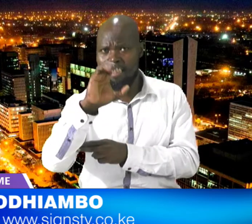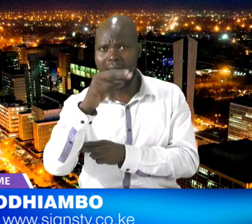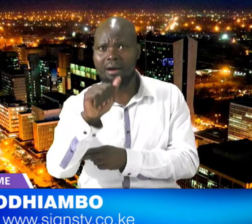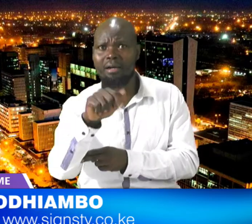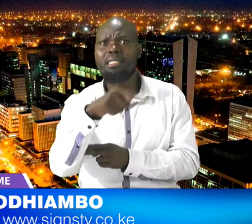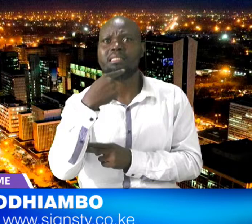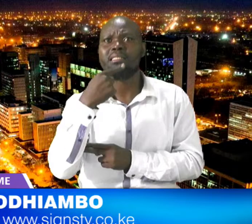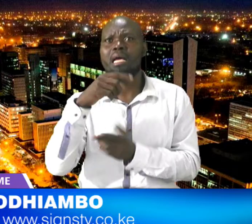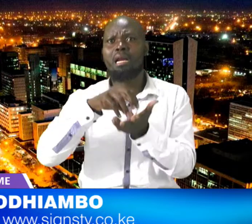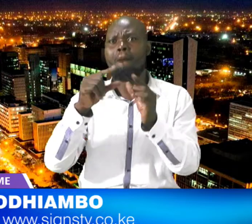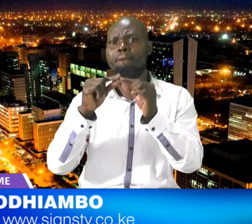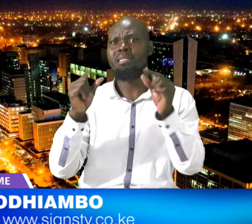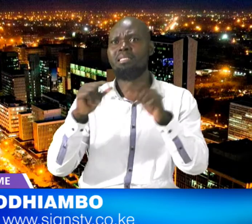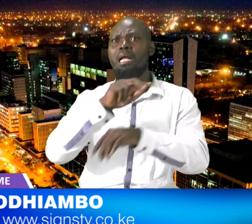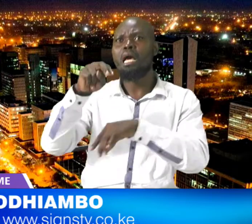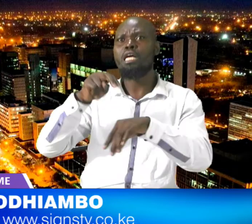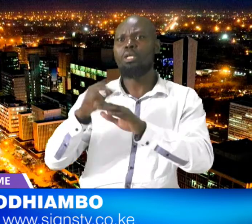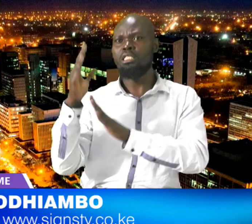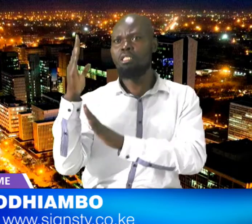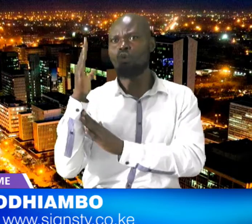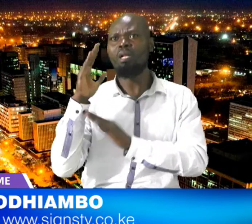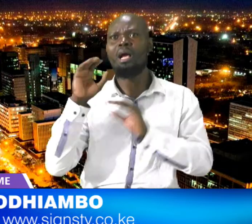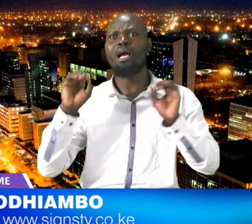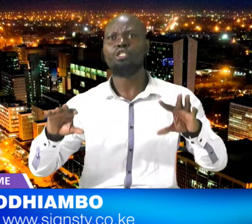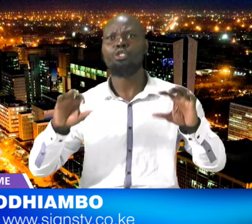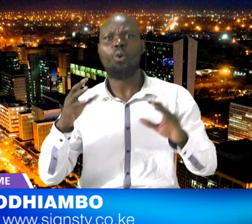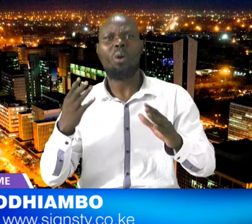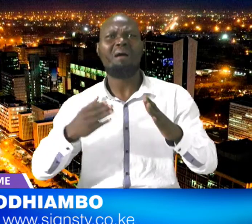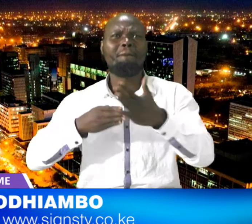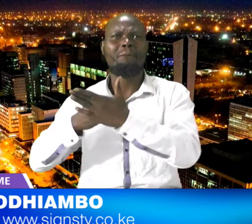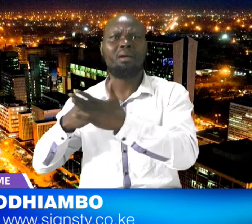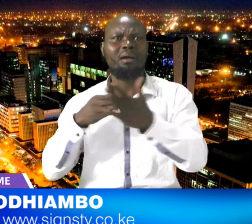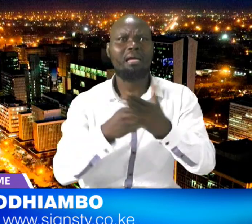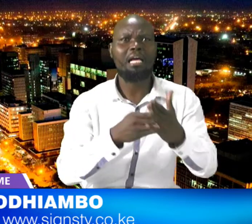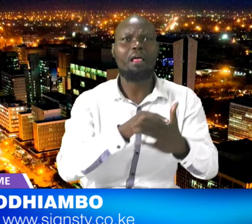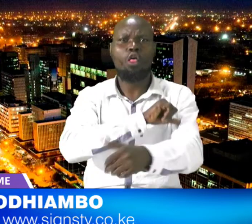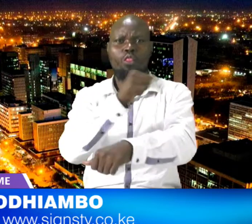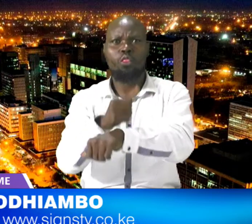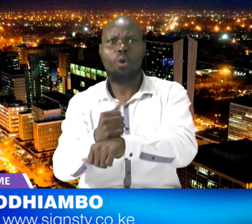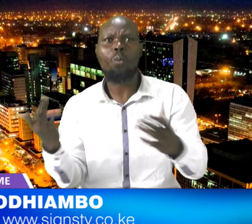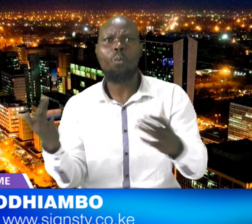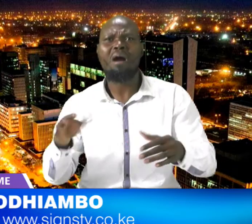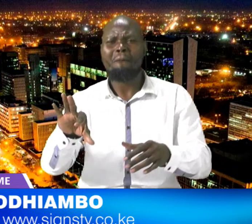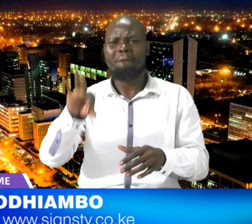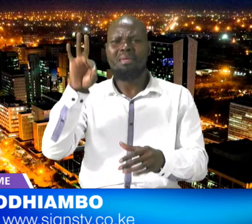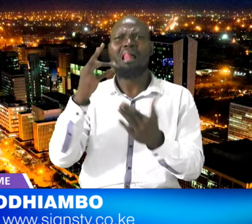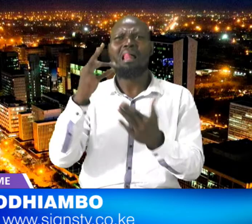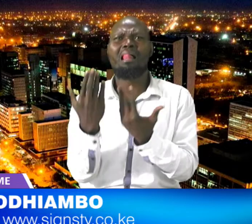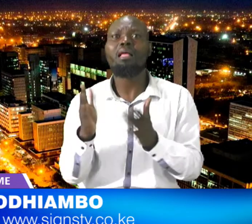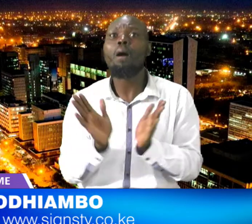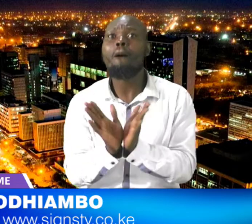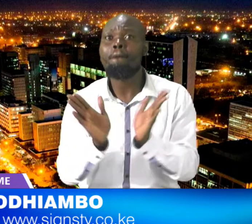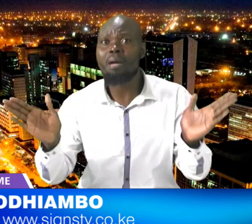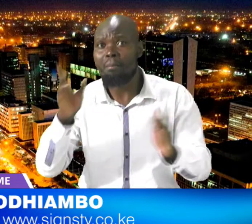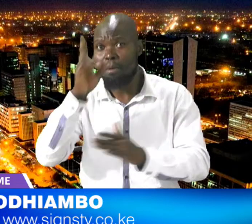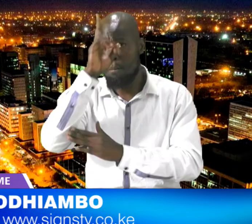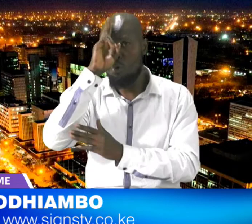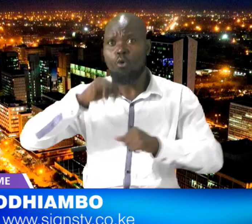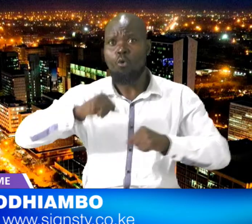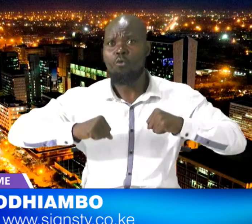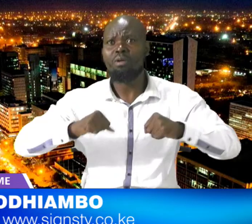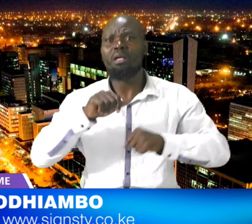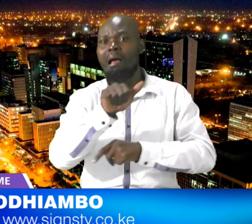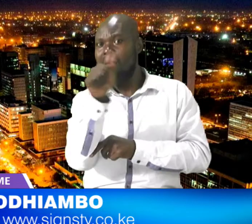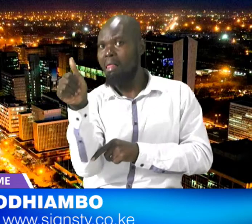Haiti as illegal. Justice Chacha Mwita stated that the National Security Council lacks